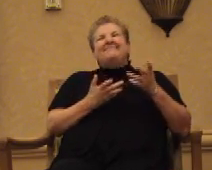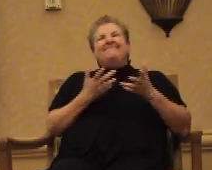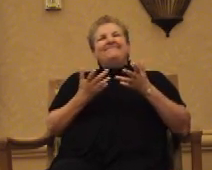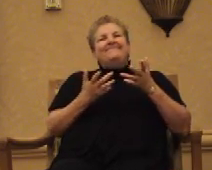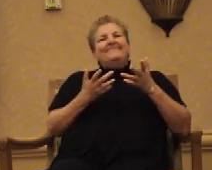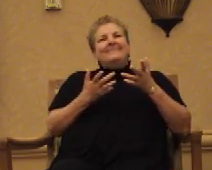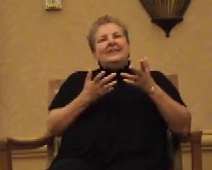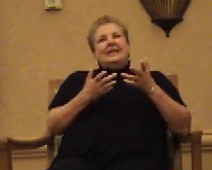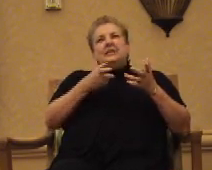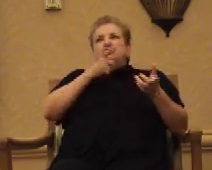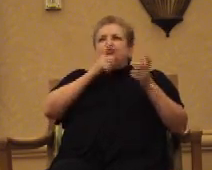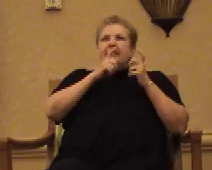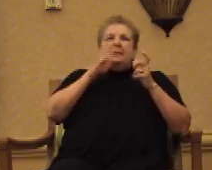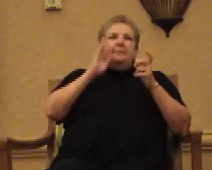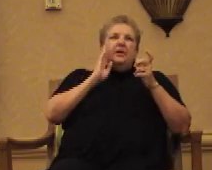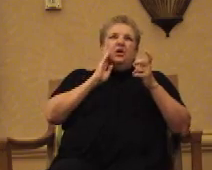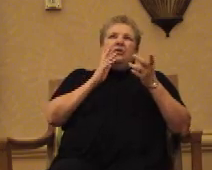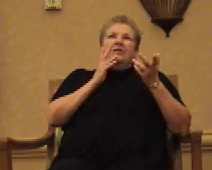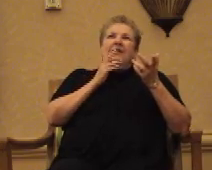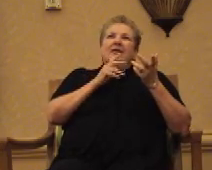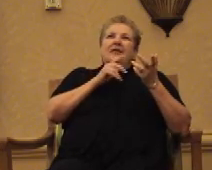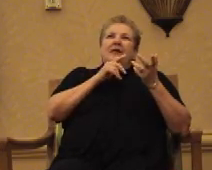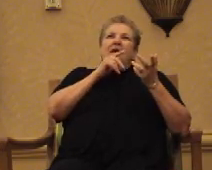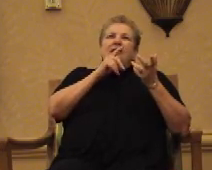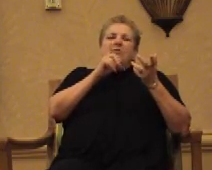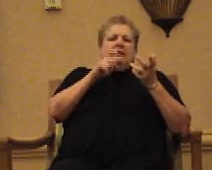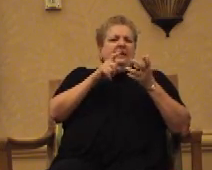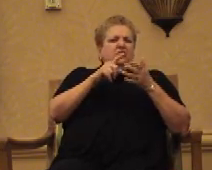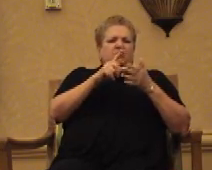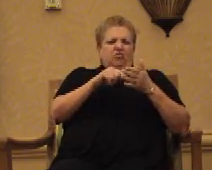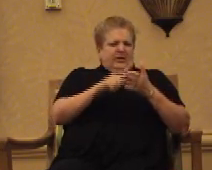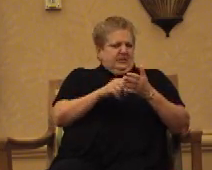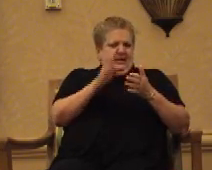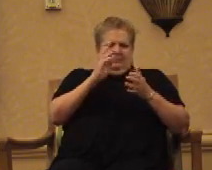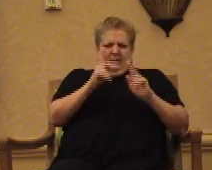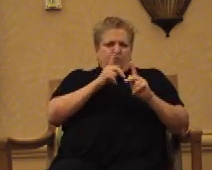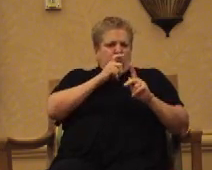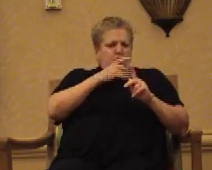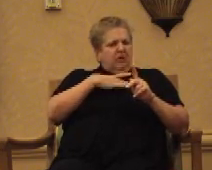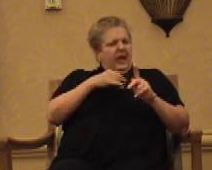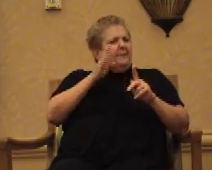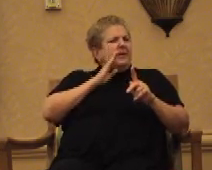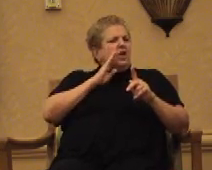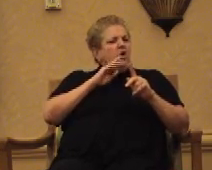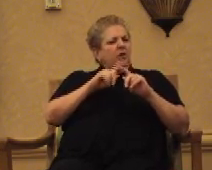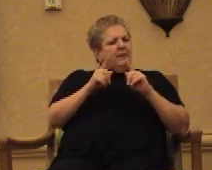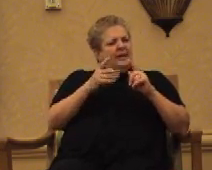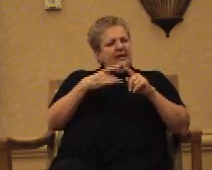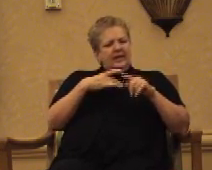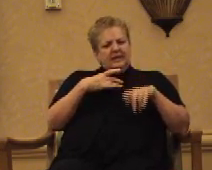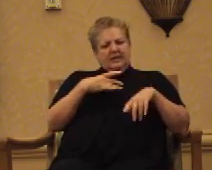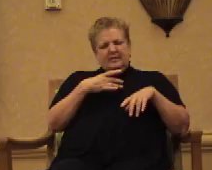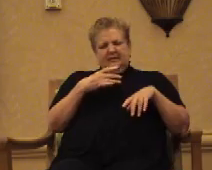beer, and I don't mean to put down the beer drinkers, it just seems like it's going from Miami to New York via Los